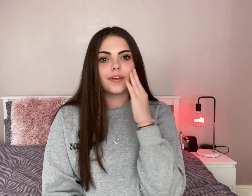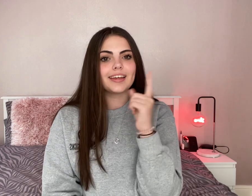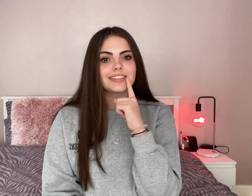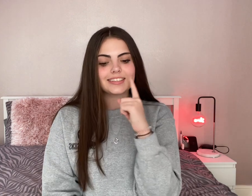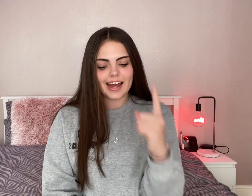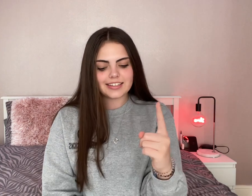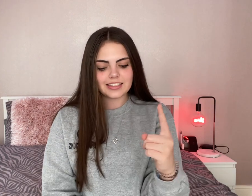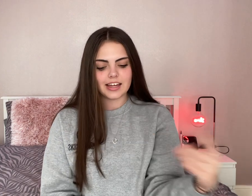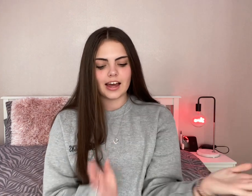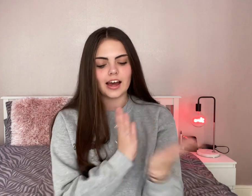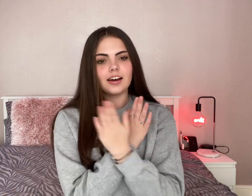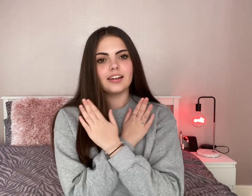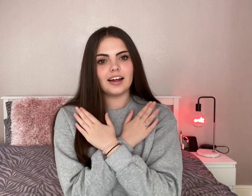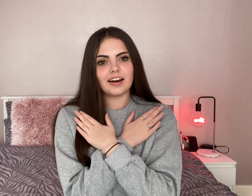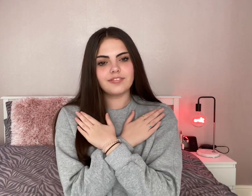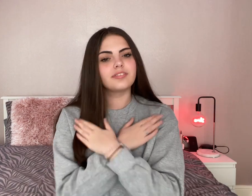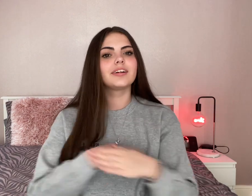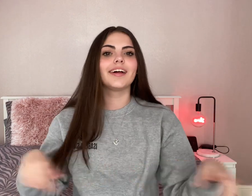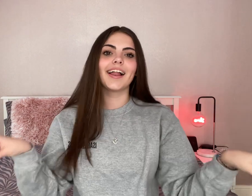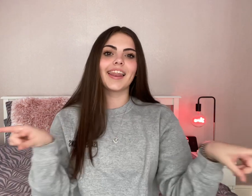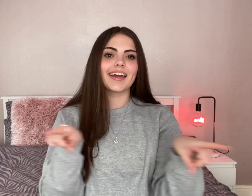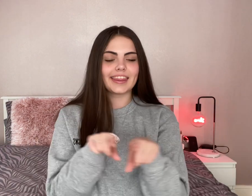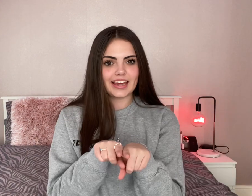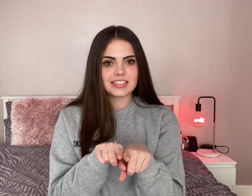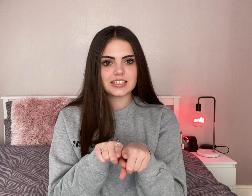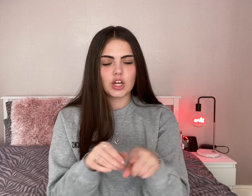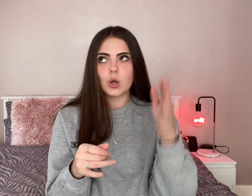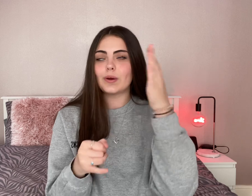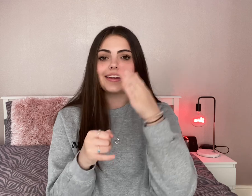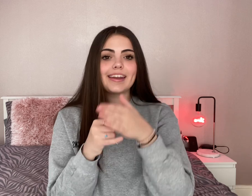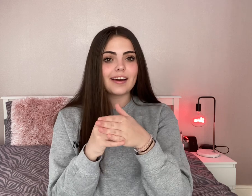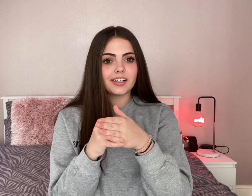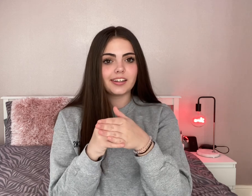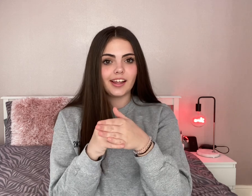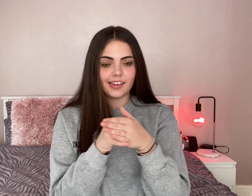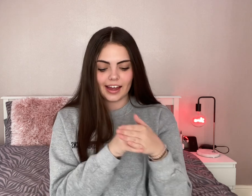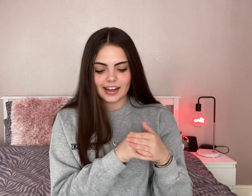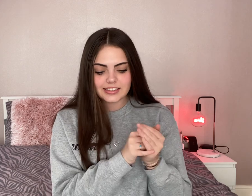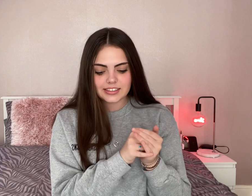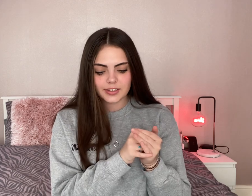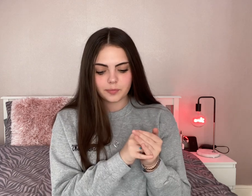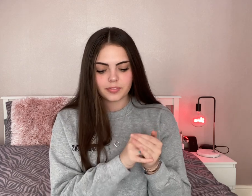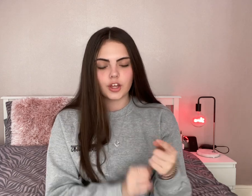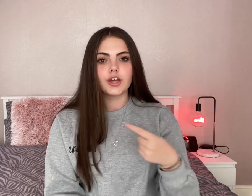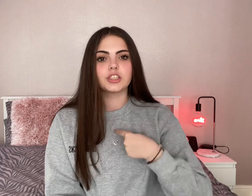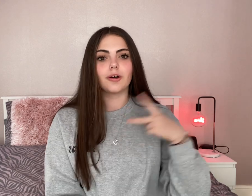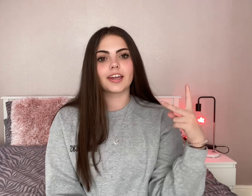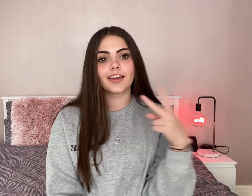they said a love like this would never last. So I cut